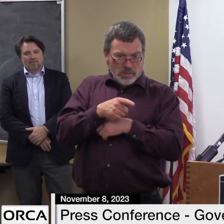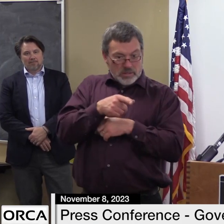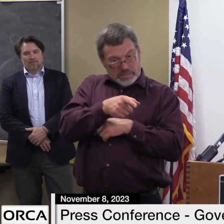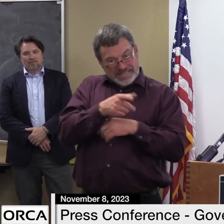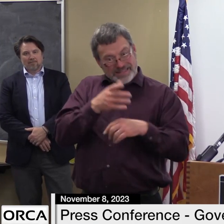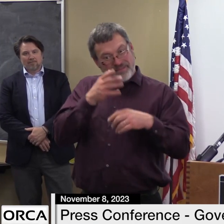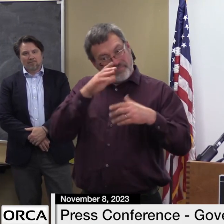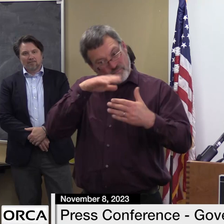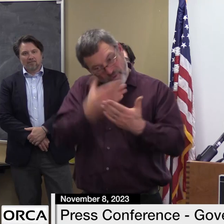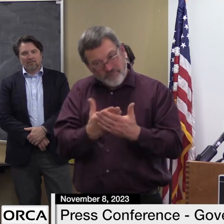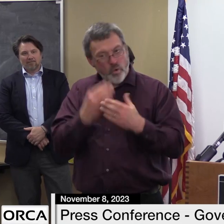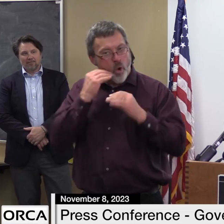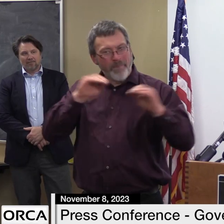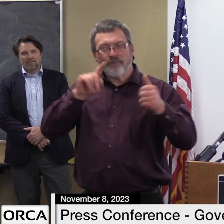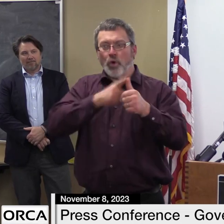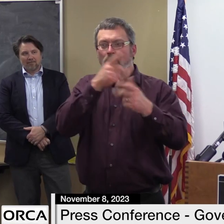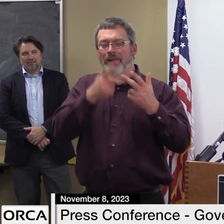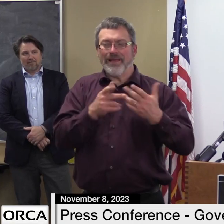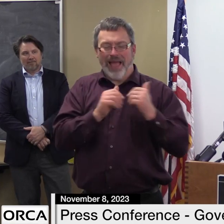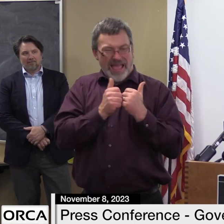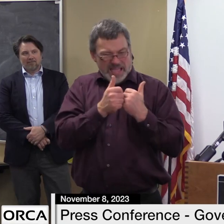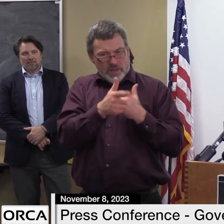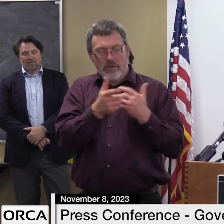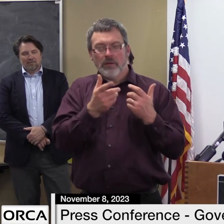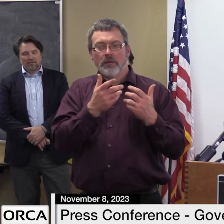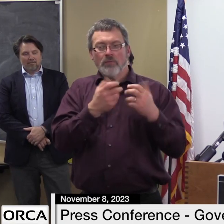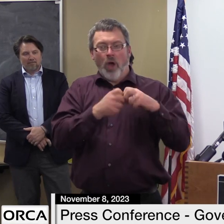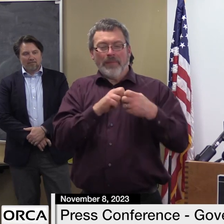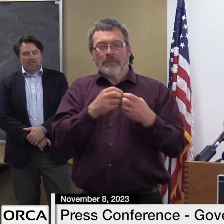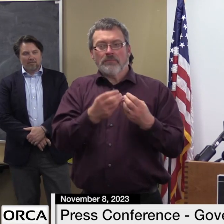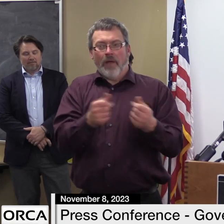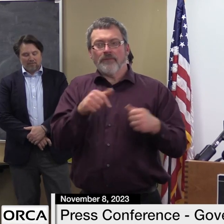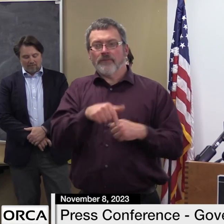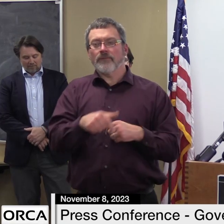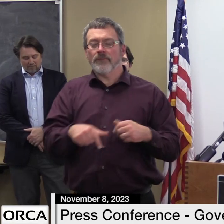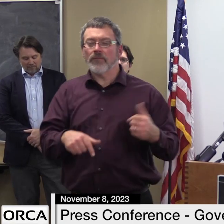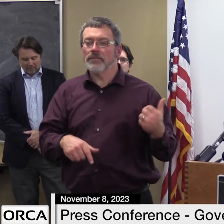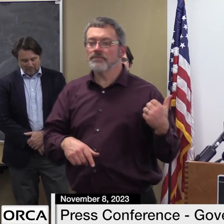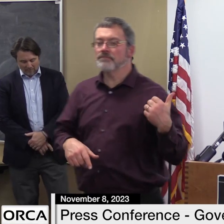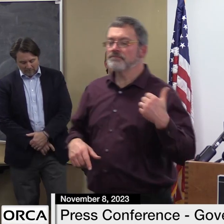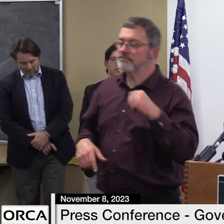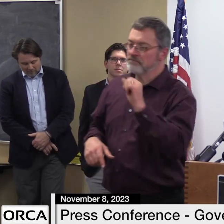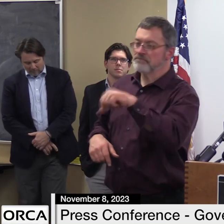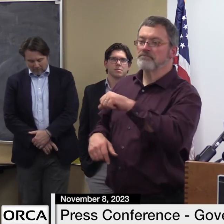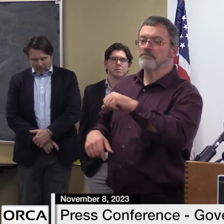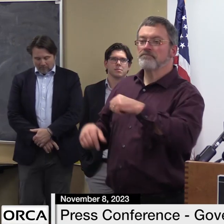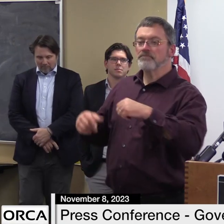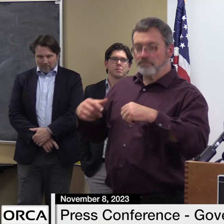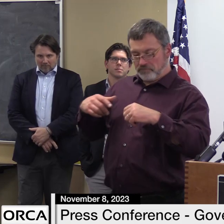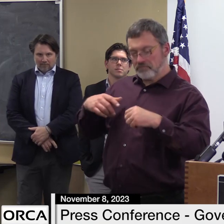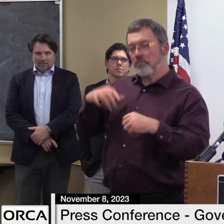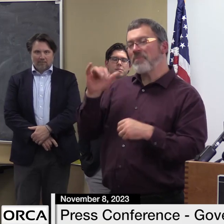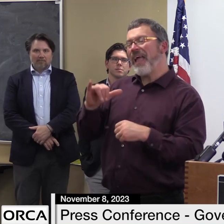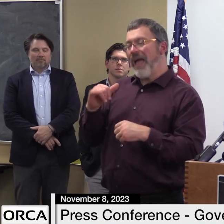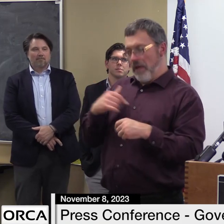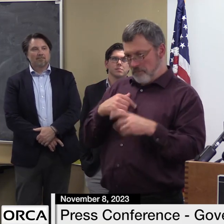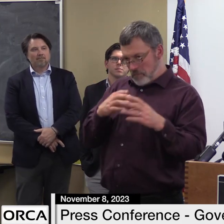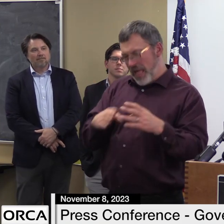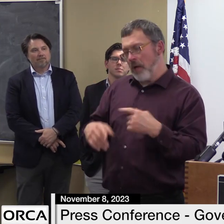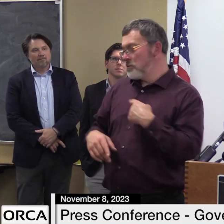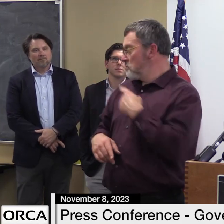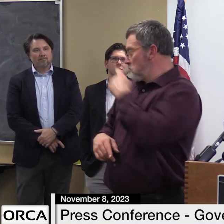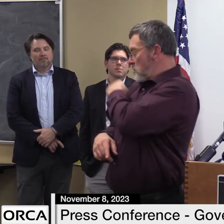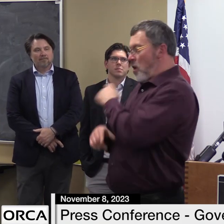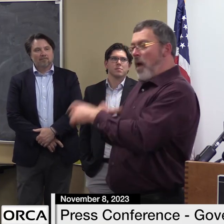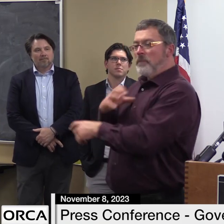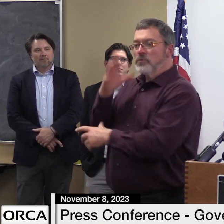homelessness? No, we do. And I'll let Commissioner Winters answer that more directly. But that's part of the failure